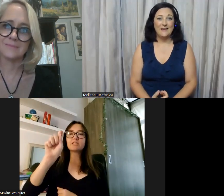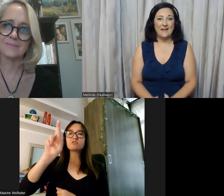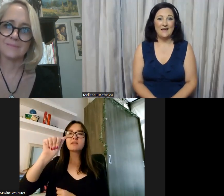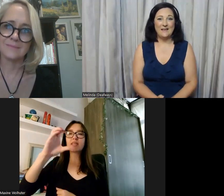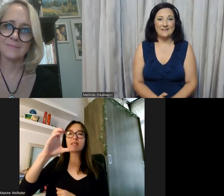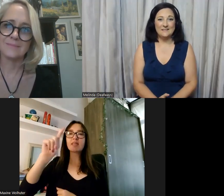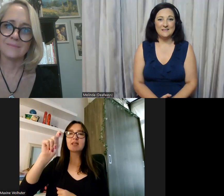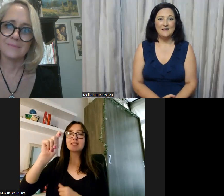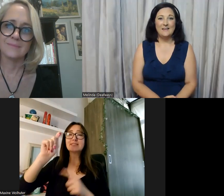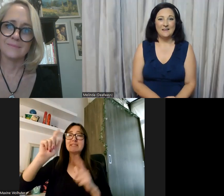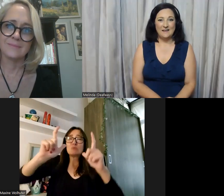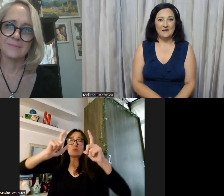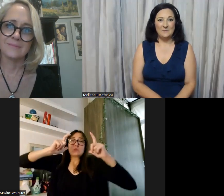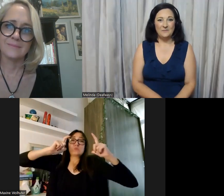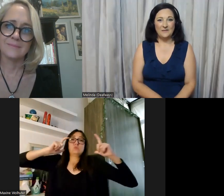doing. And